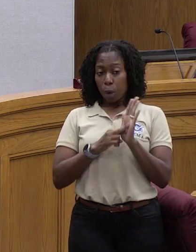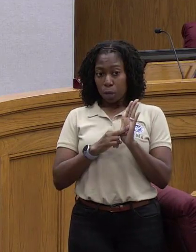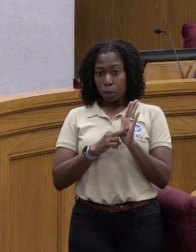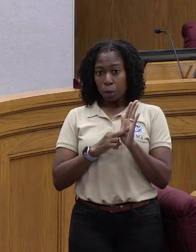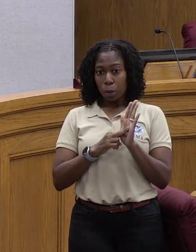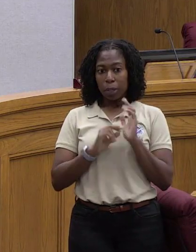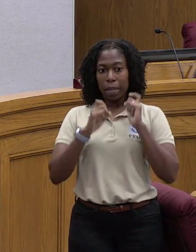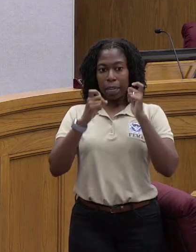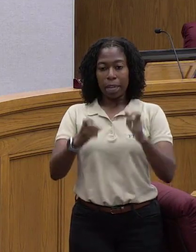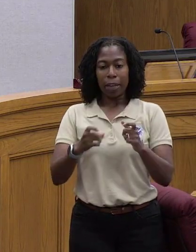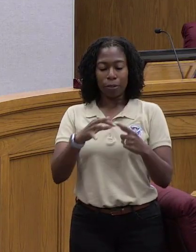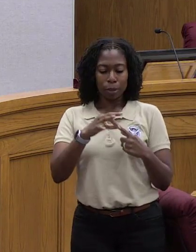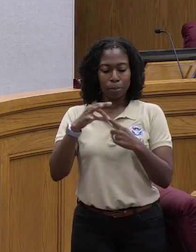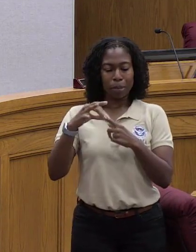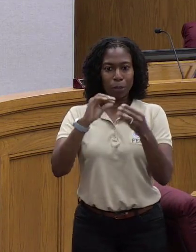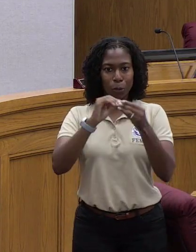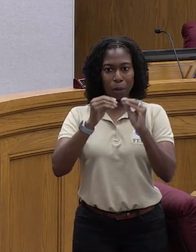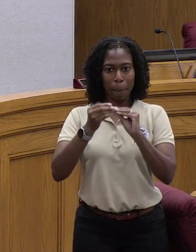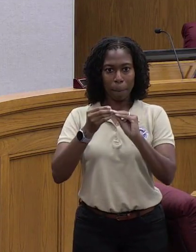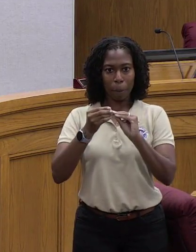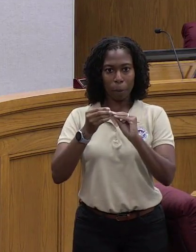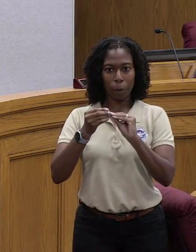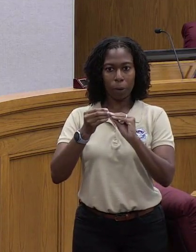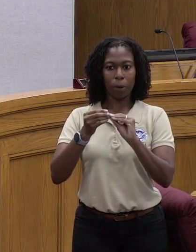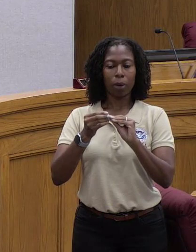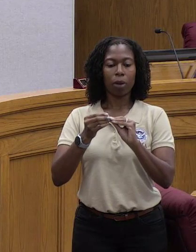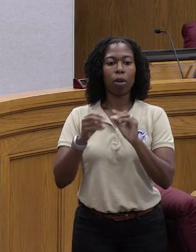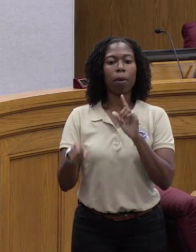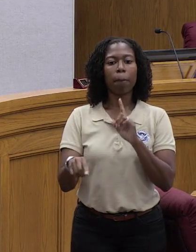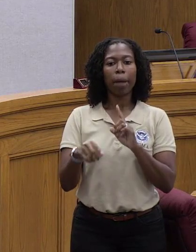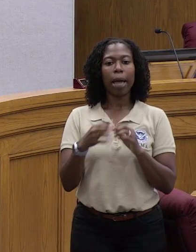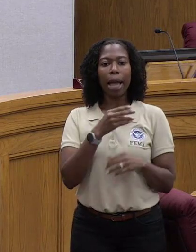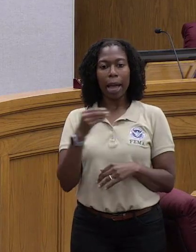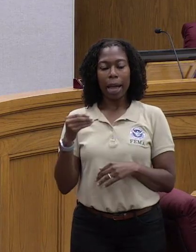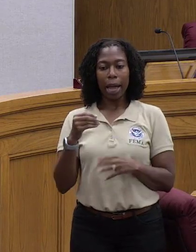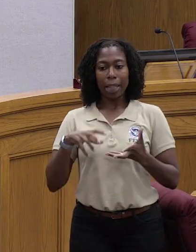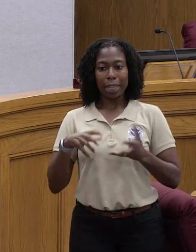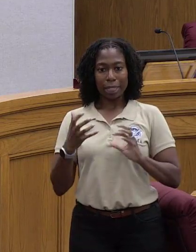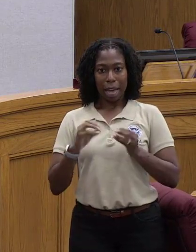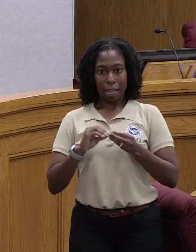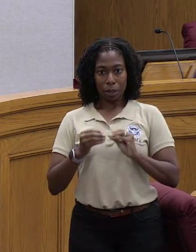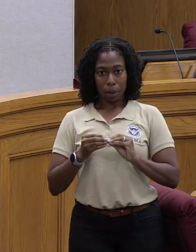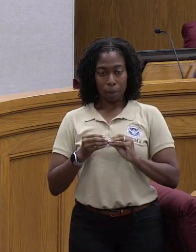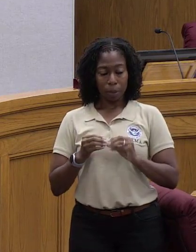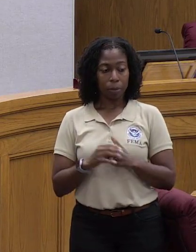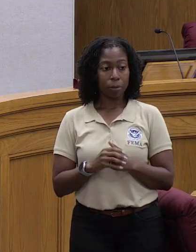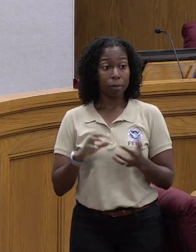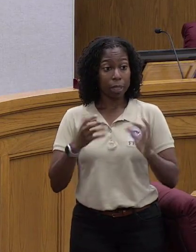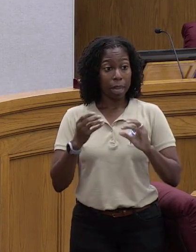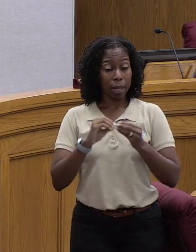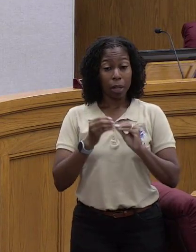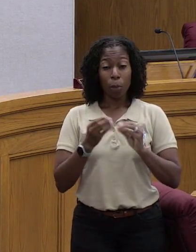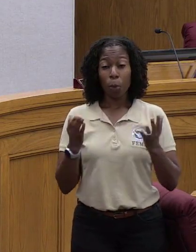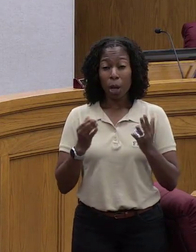registration, and the disaster number. The disaster number for this incident